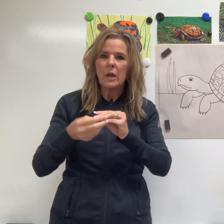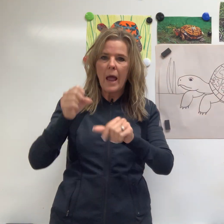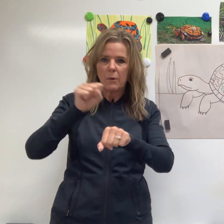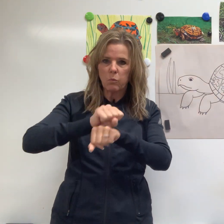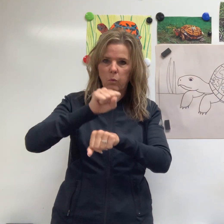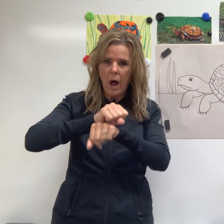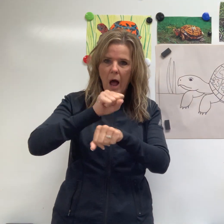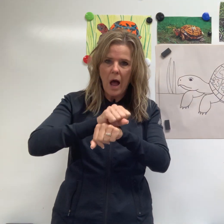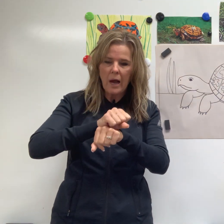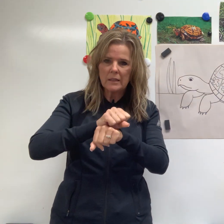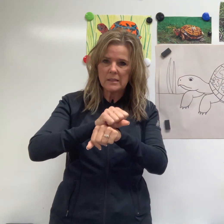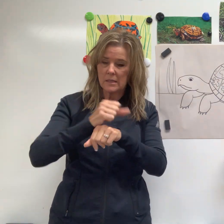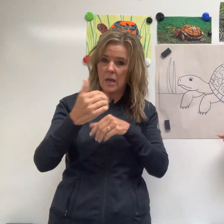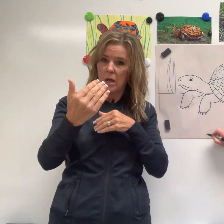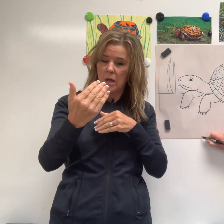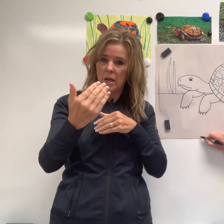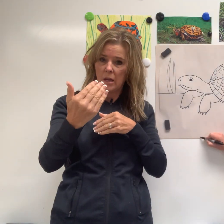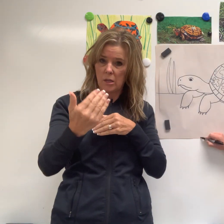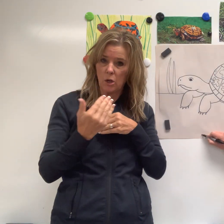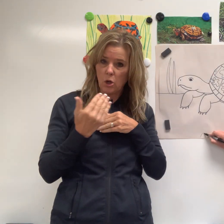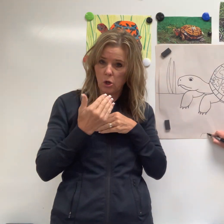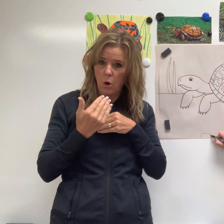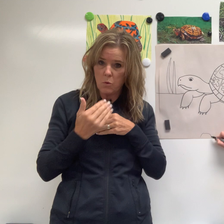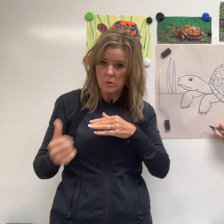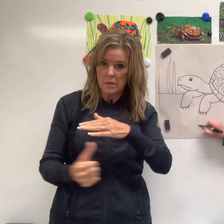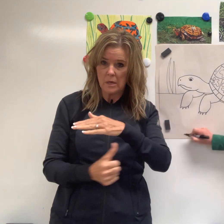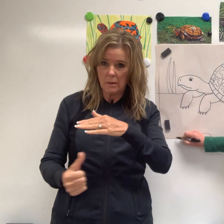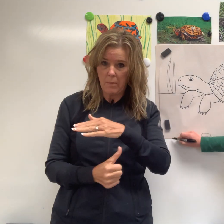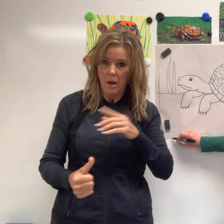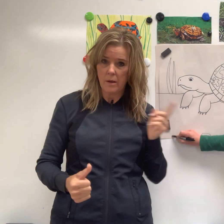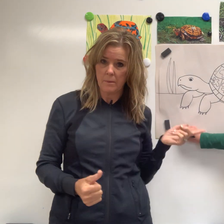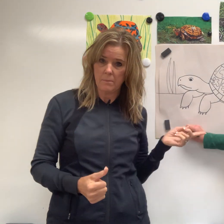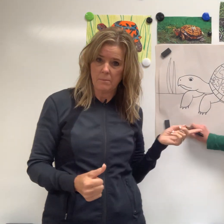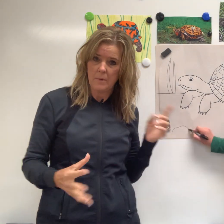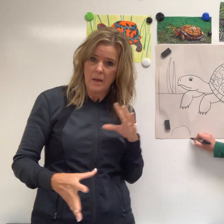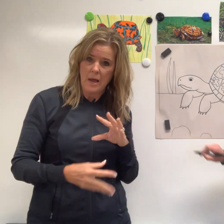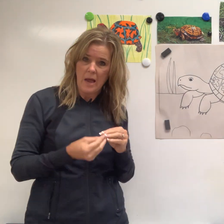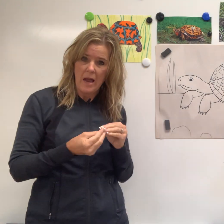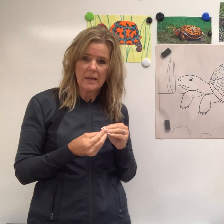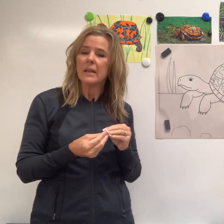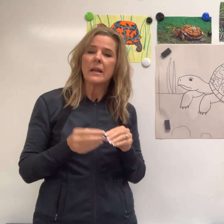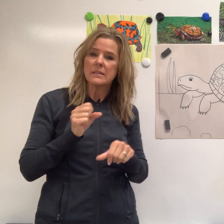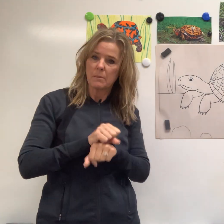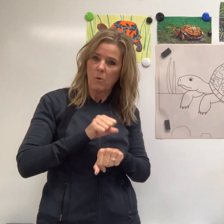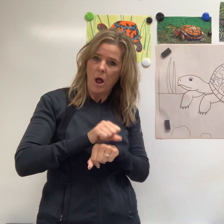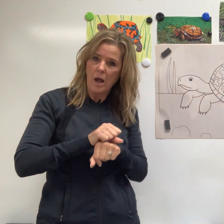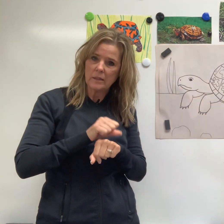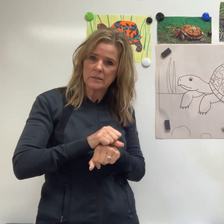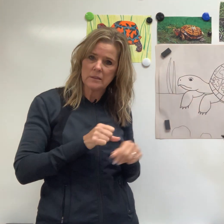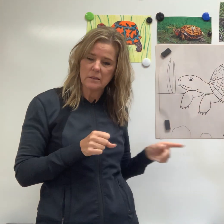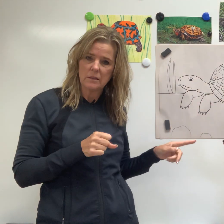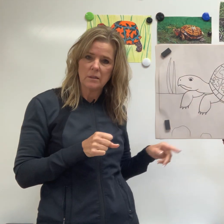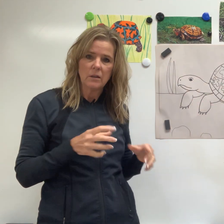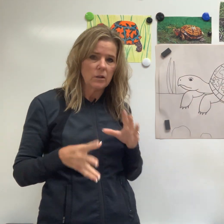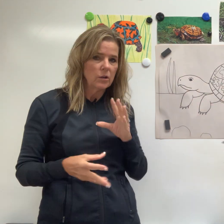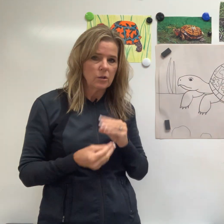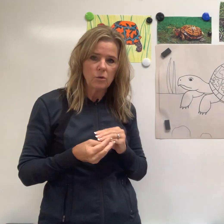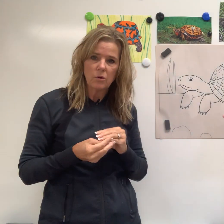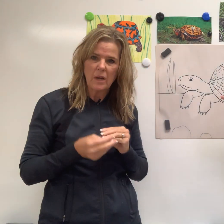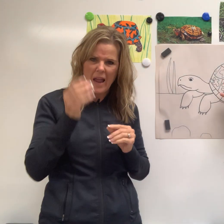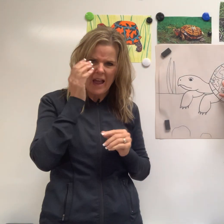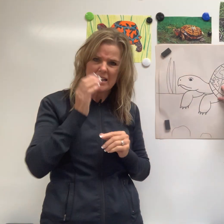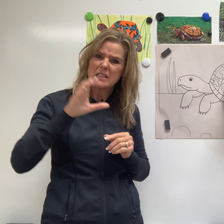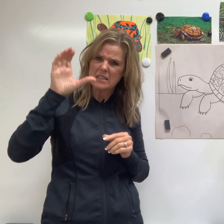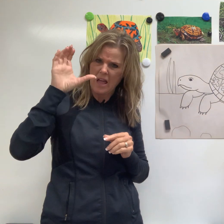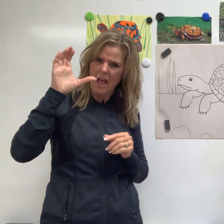what's closest to us, so towards the bottom of our page. I could add some bumpy rocks. You could add a sun. This